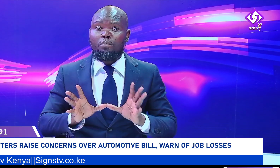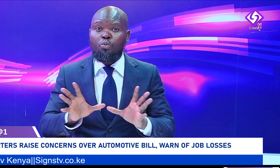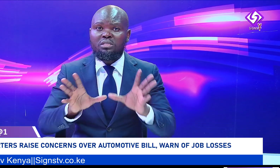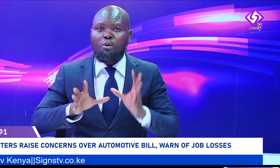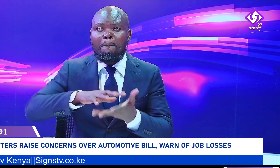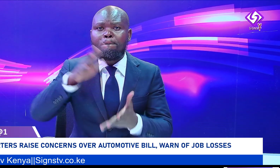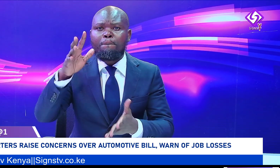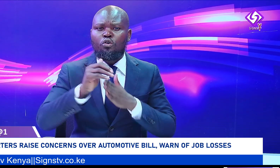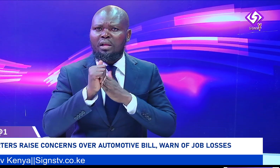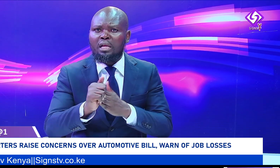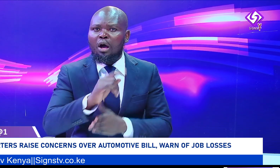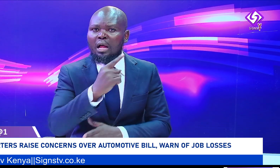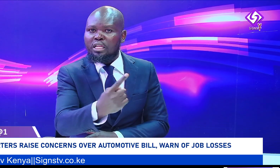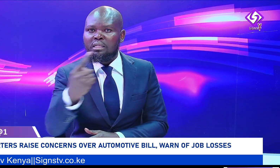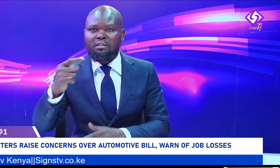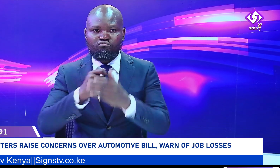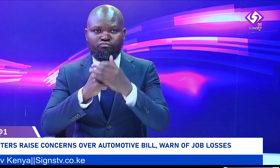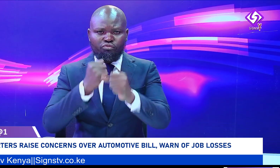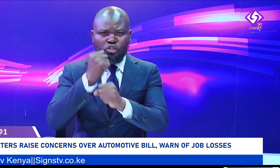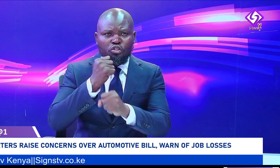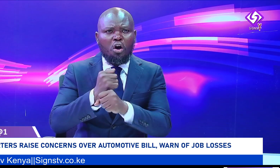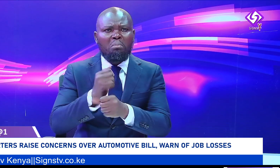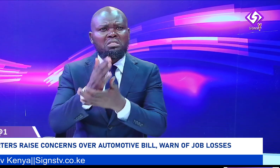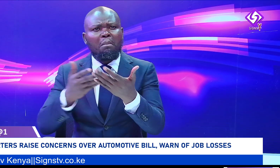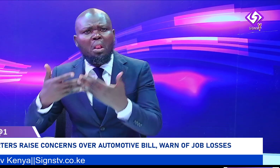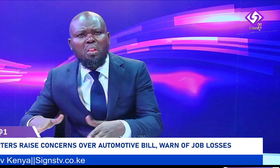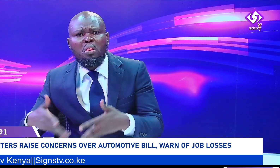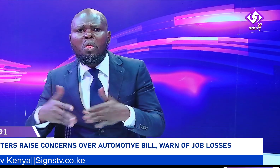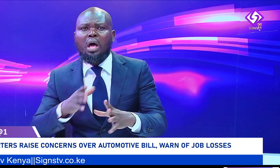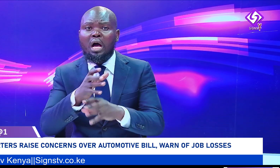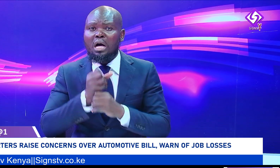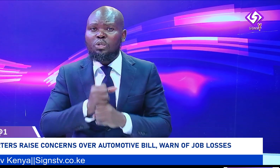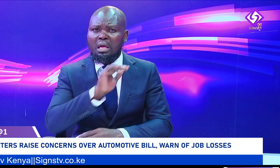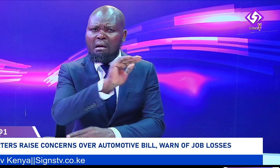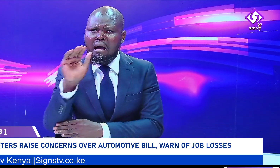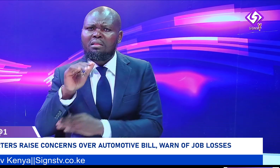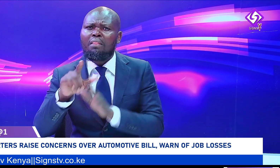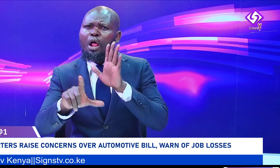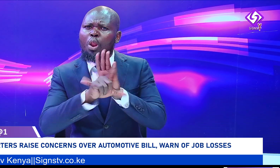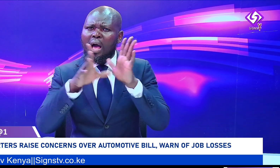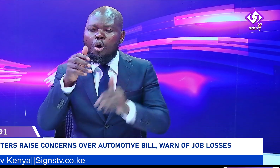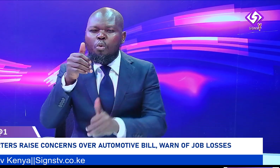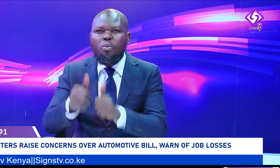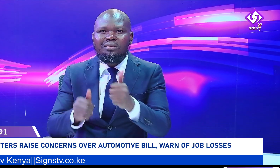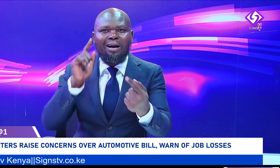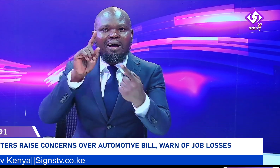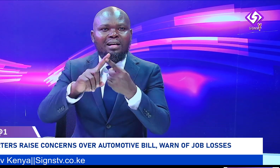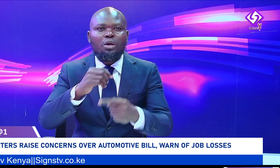lead to widespread job losses. The association argues that the legislation which targets older vehicles and encourages